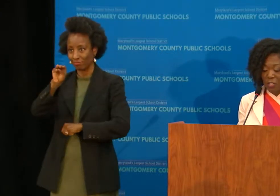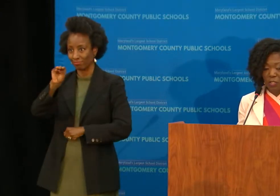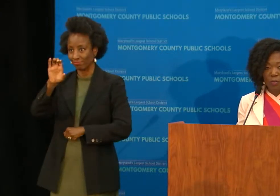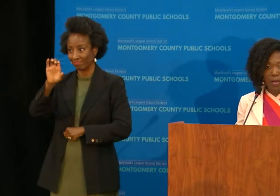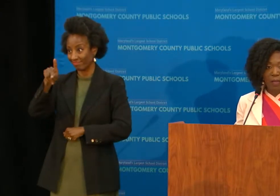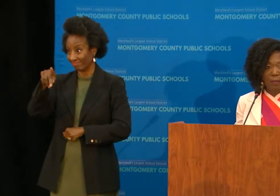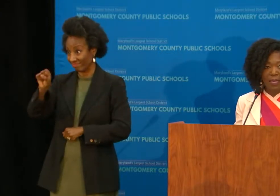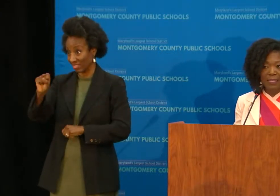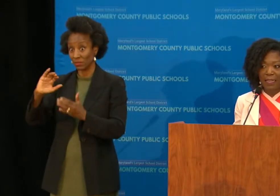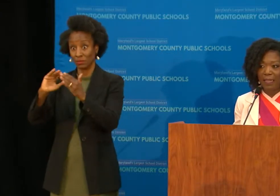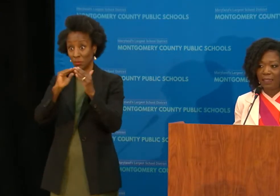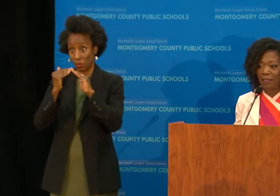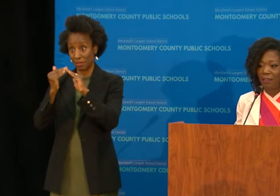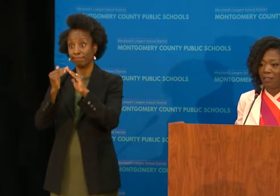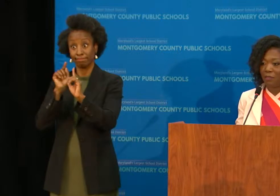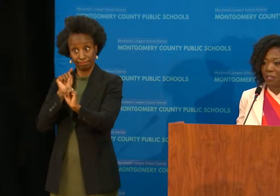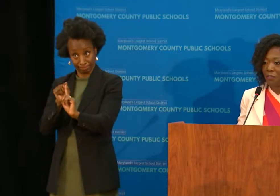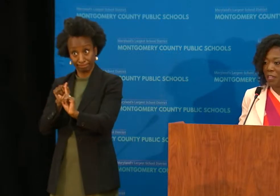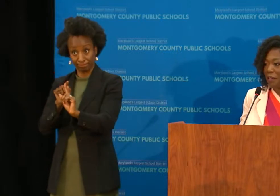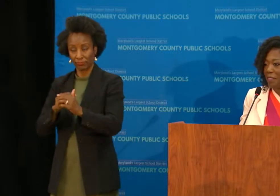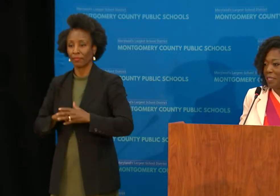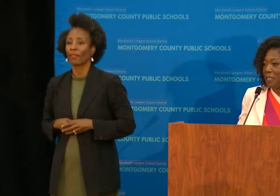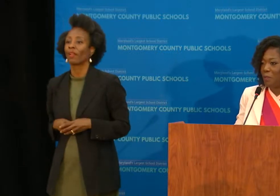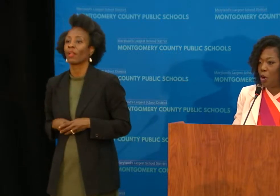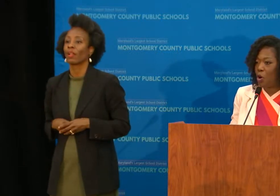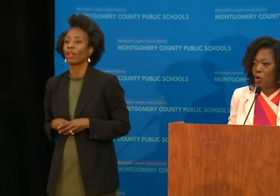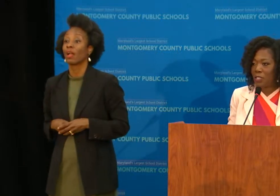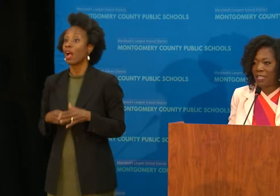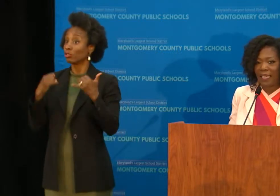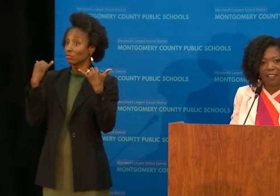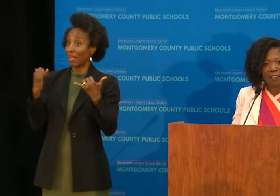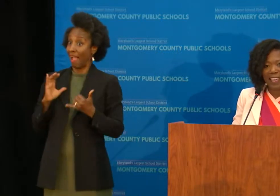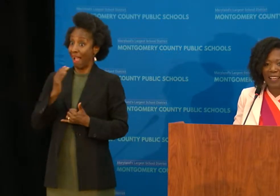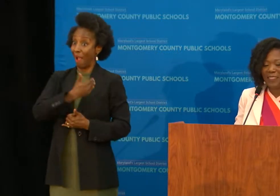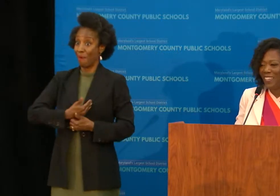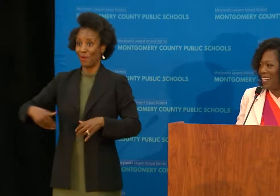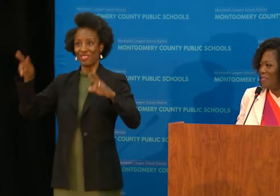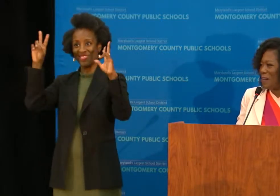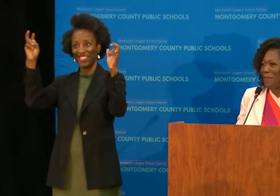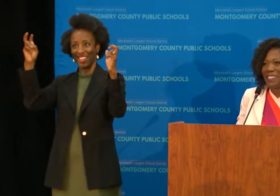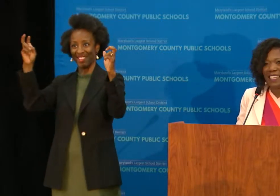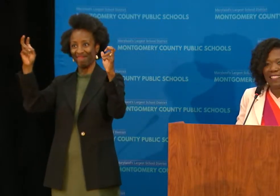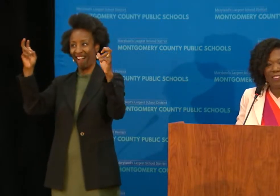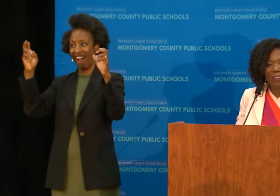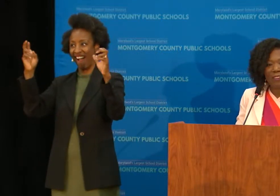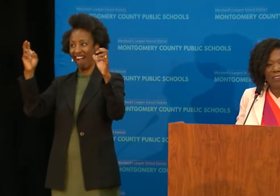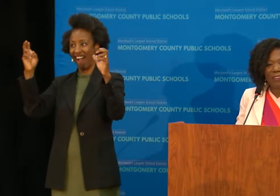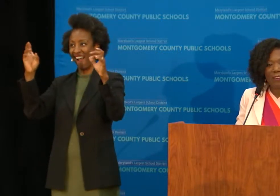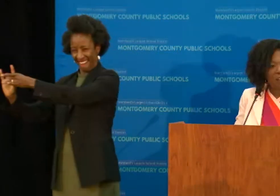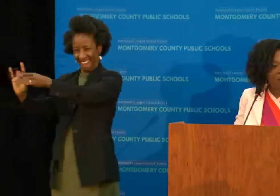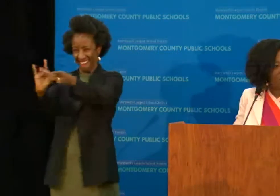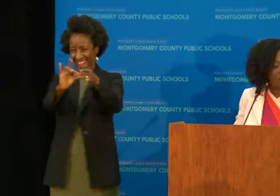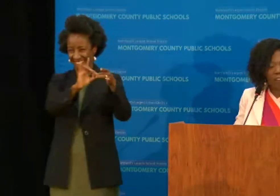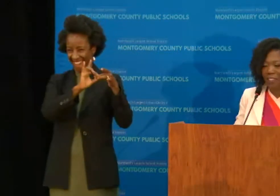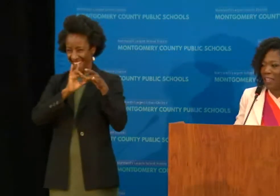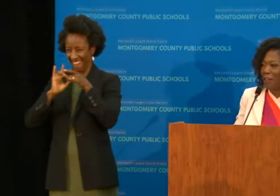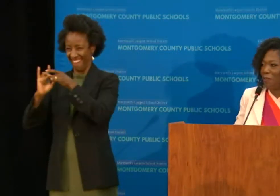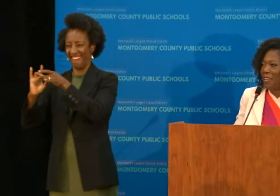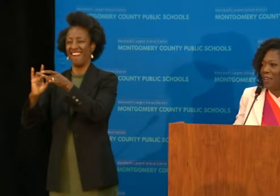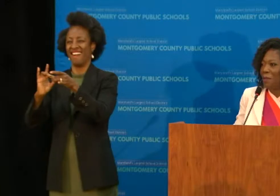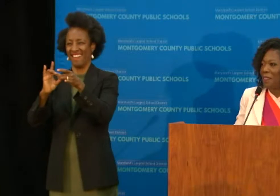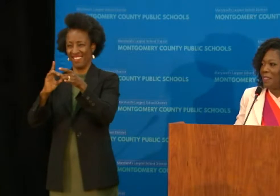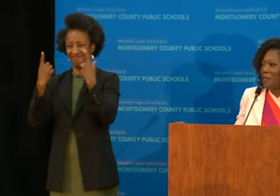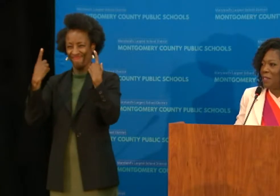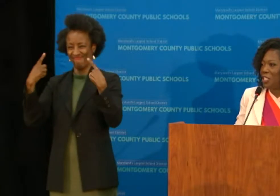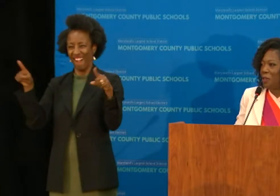community. So as I reiterate our theme, all together now. I've been saying that all year. I started that